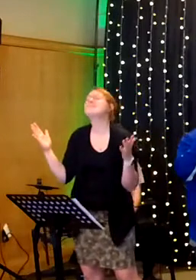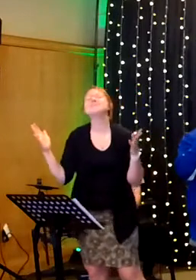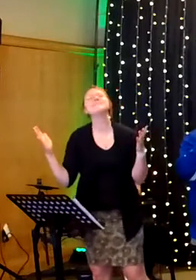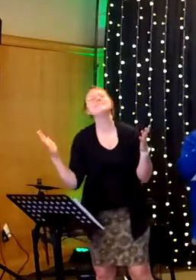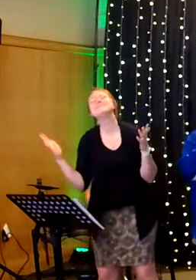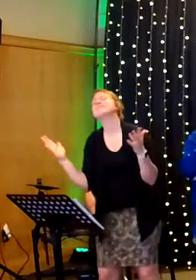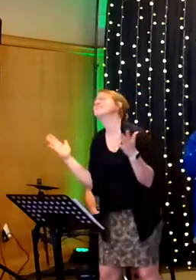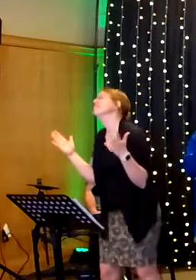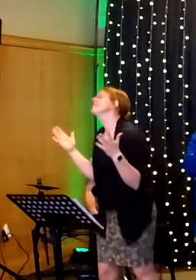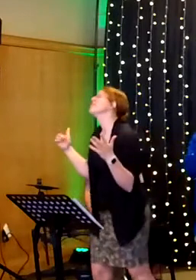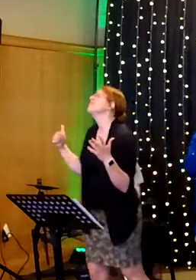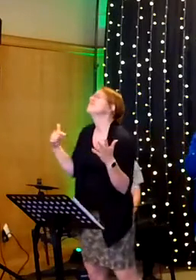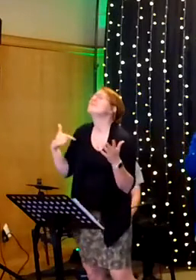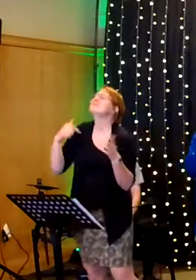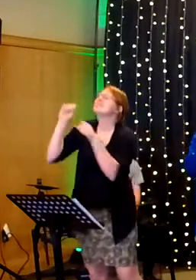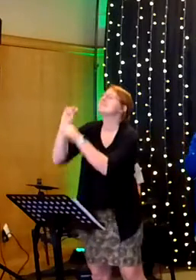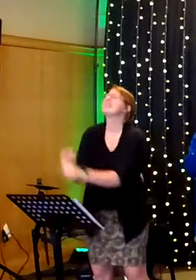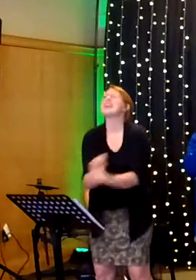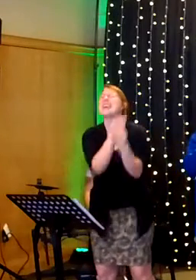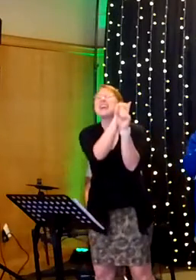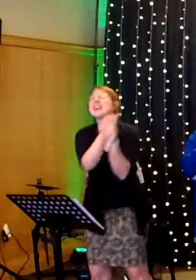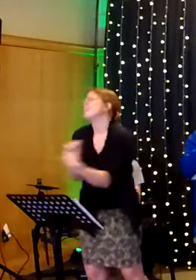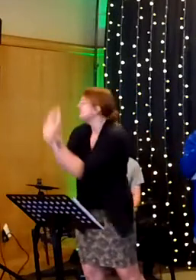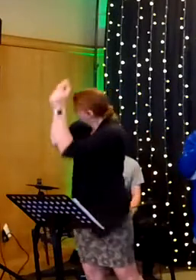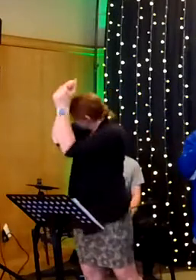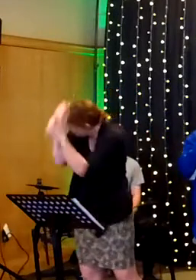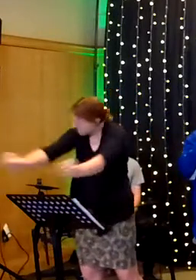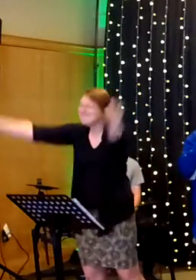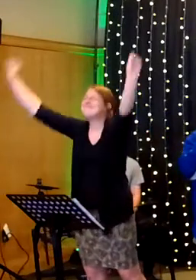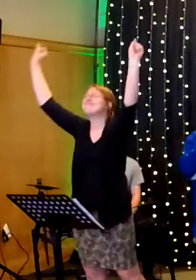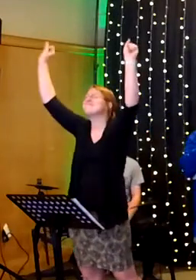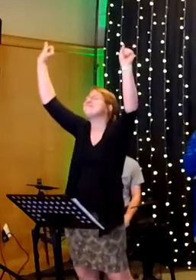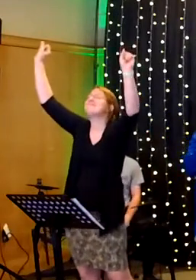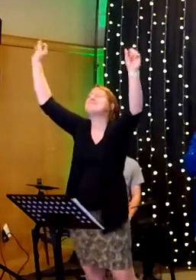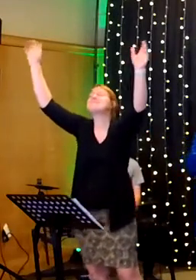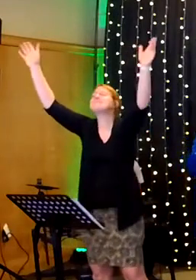deliverance. We've been